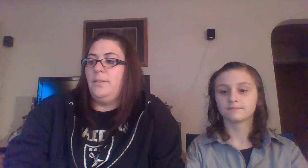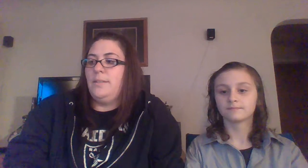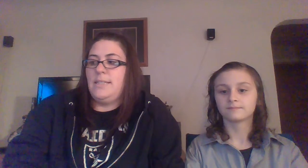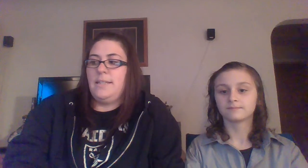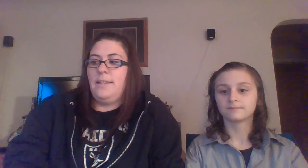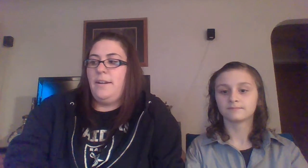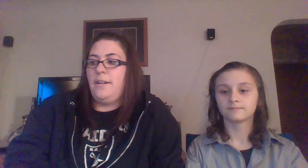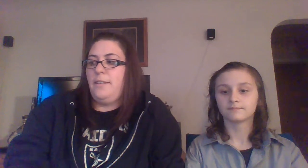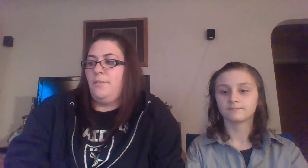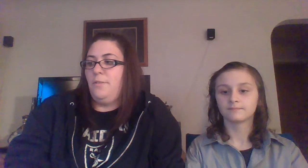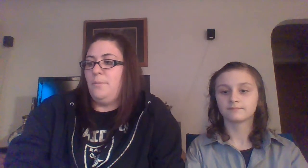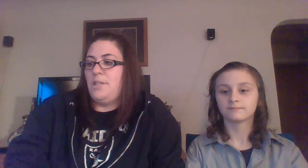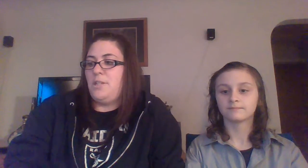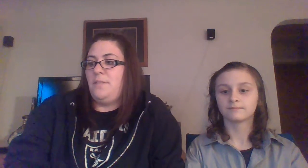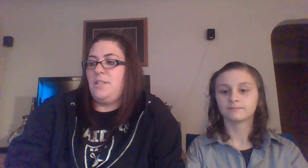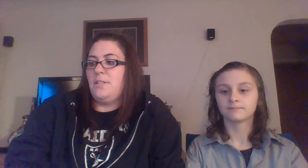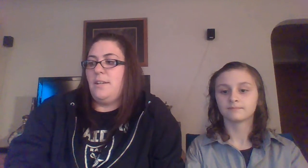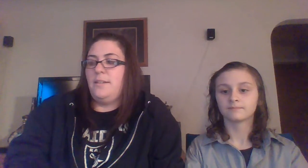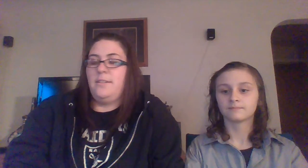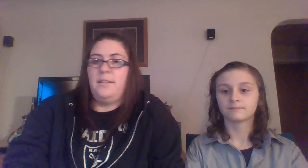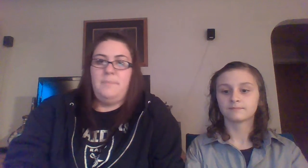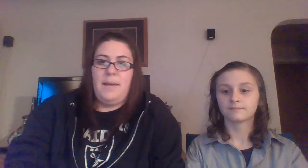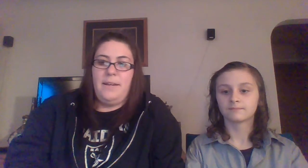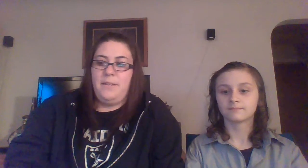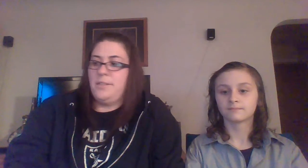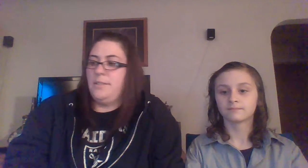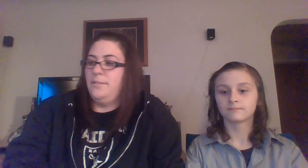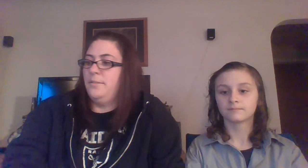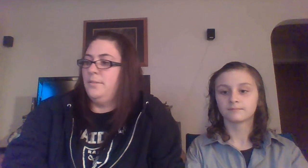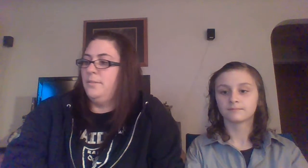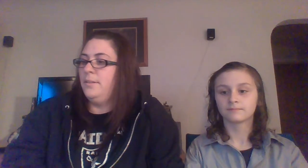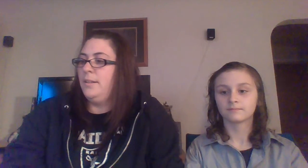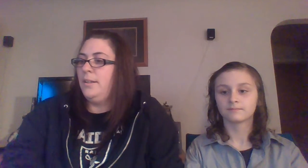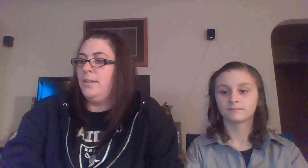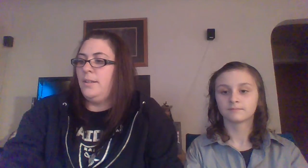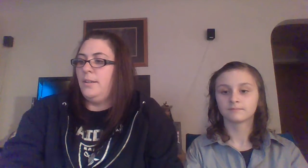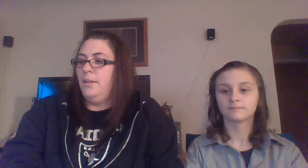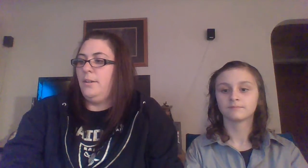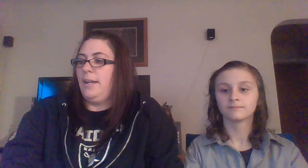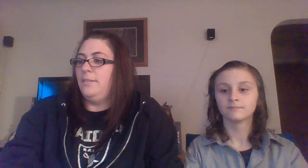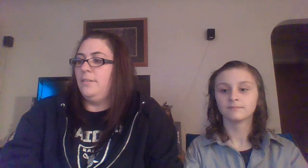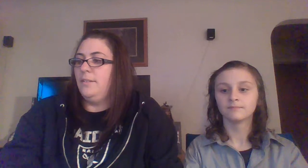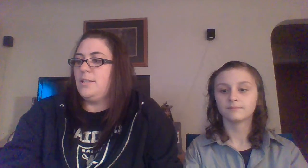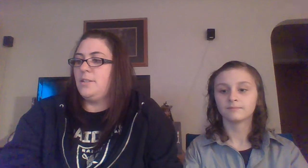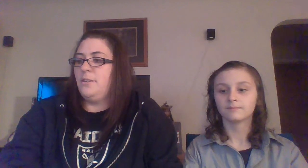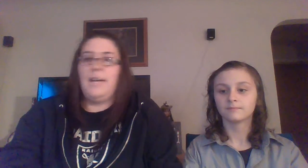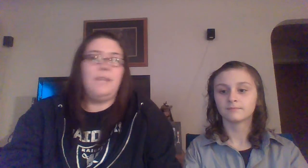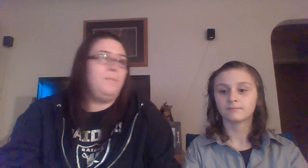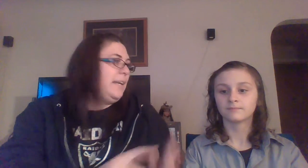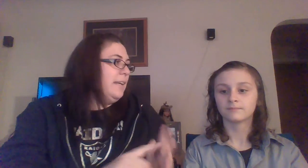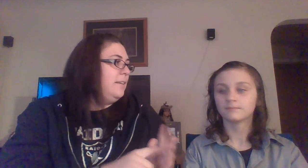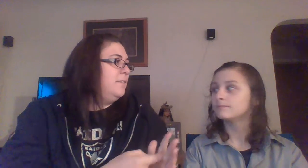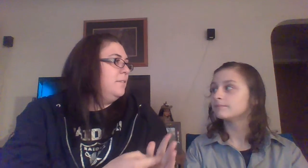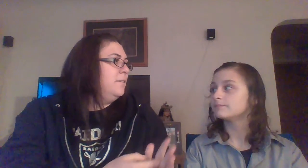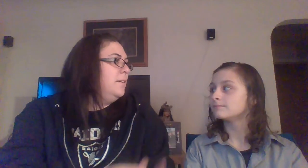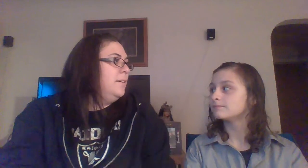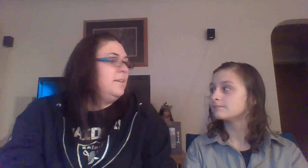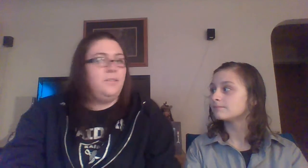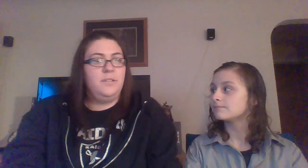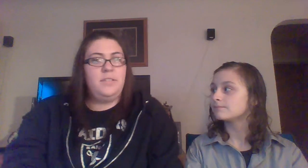It's the clarity of the formation of each letter that matters. Okay, let's go ahead and begin. Let's start